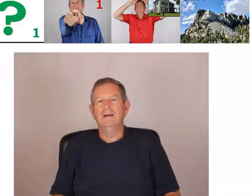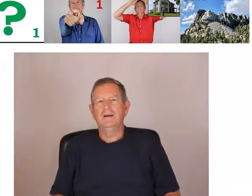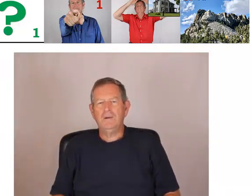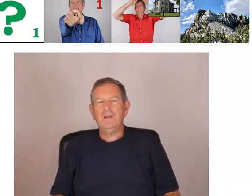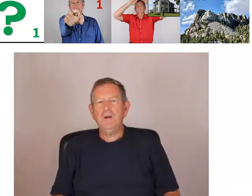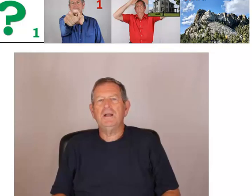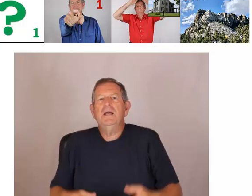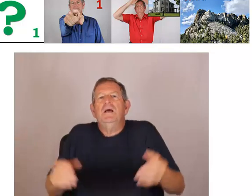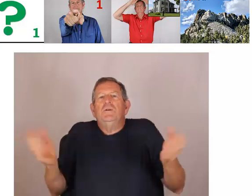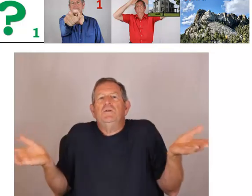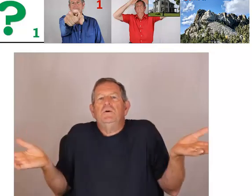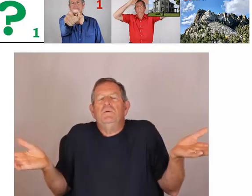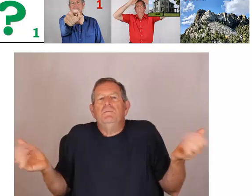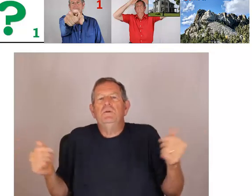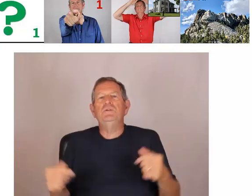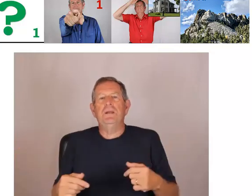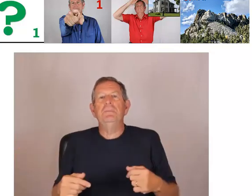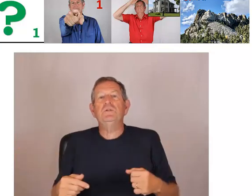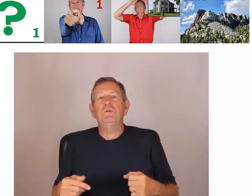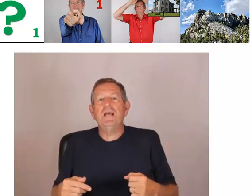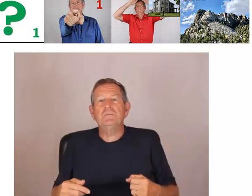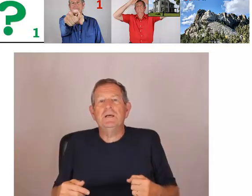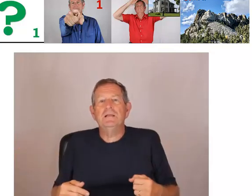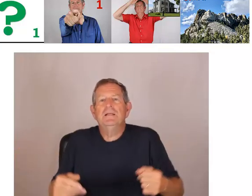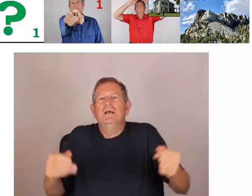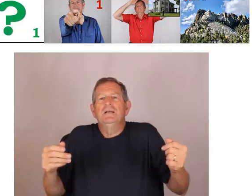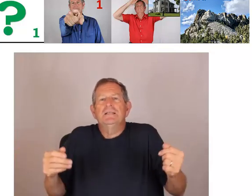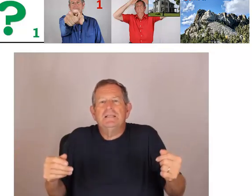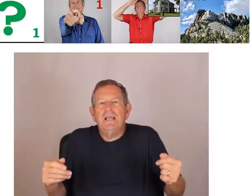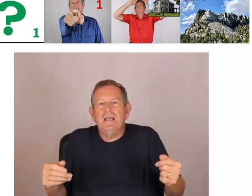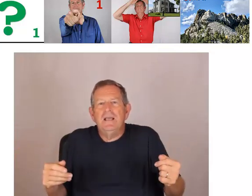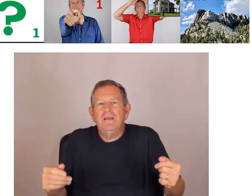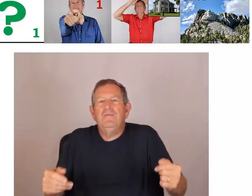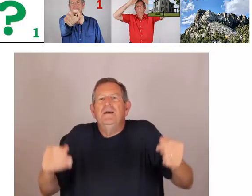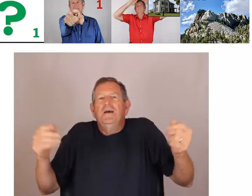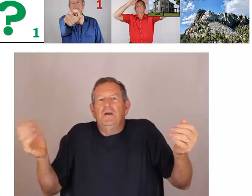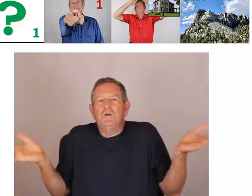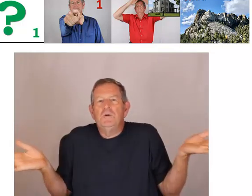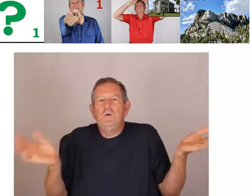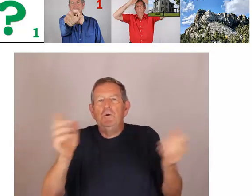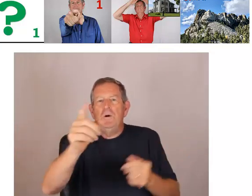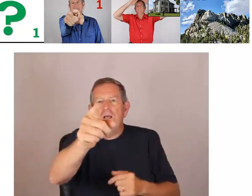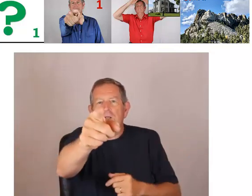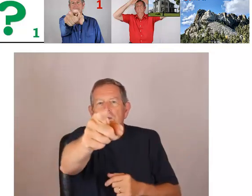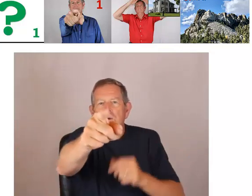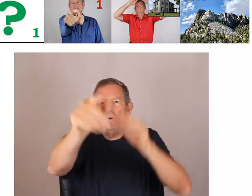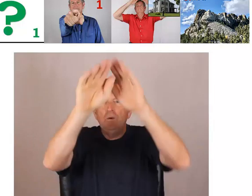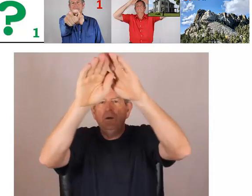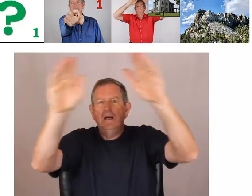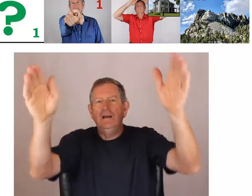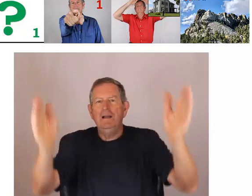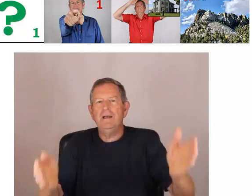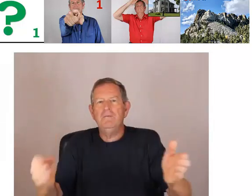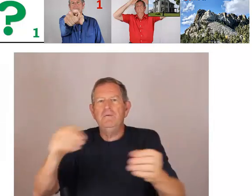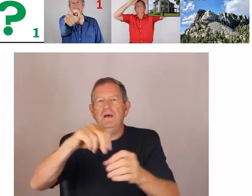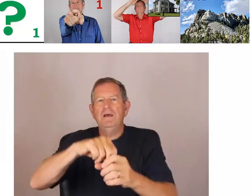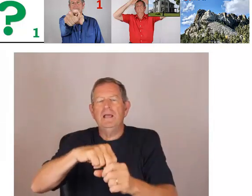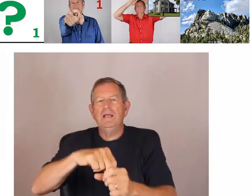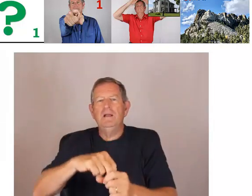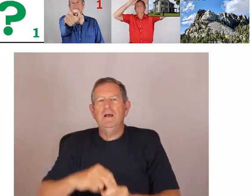Okay, good. You said, Mr. Nesbitt, Steve, do you live in the